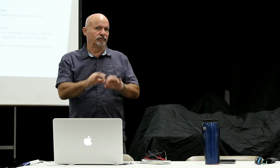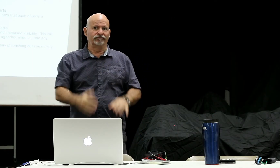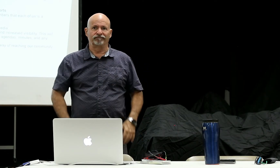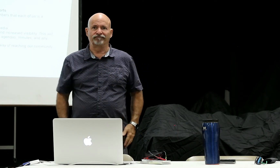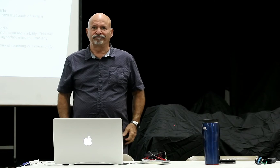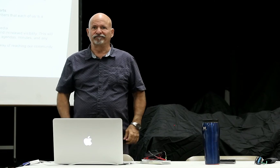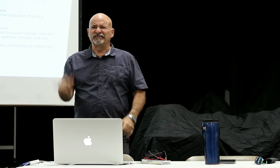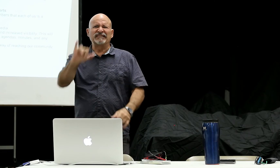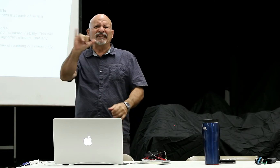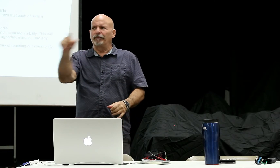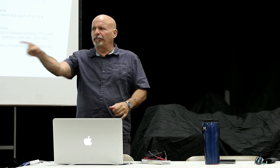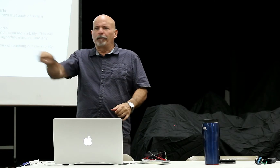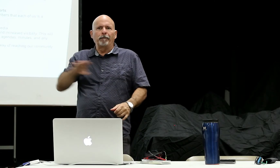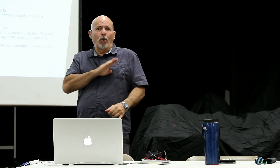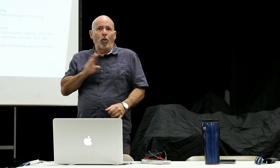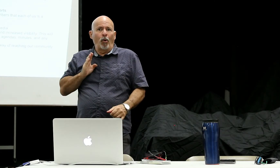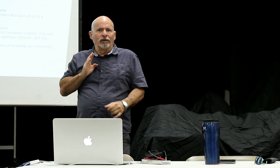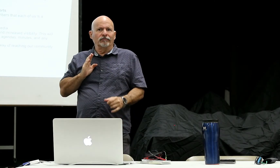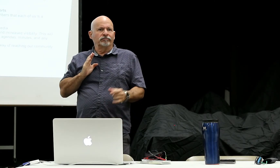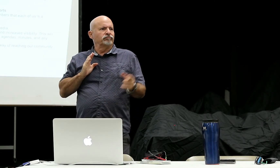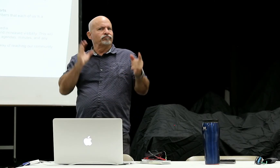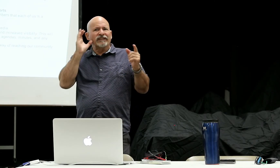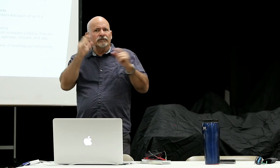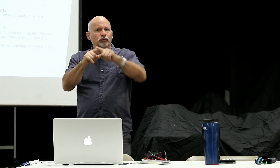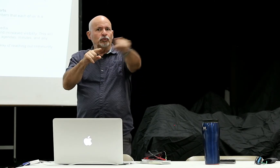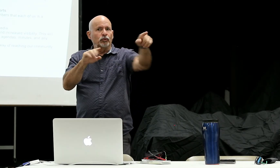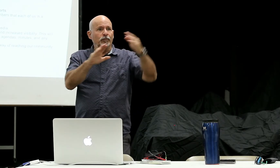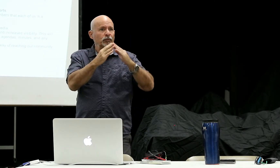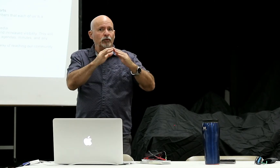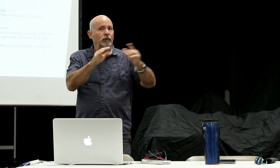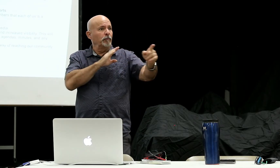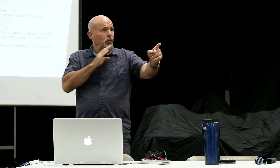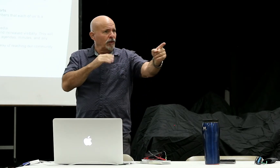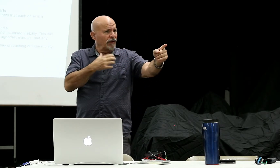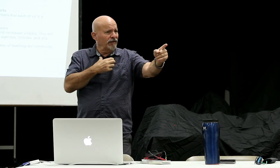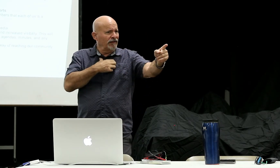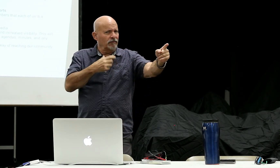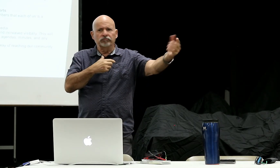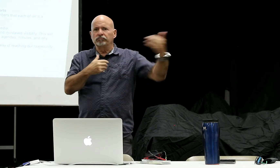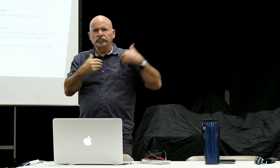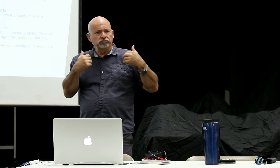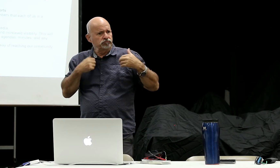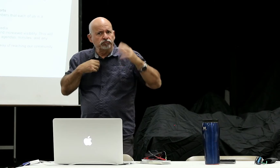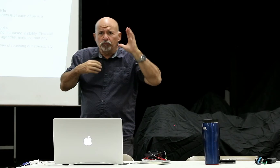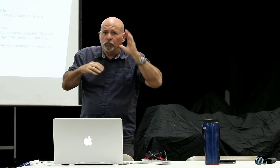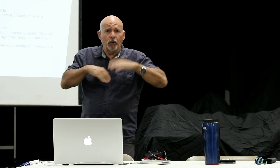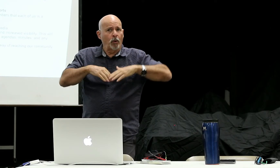And it has to go through the House and the Senate to be cleaned up. The problem is, though, is that there's filibusters.